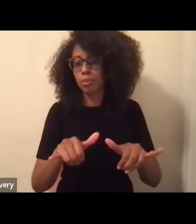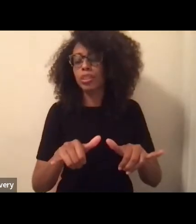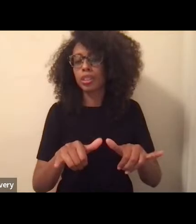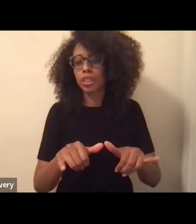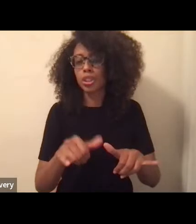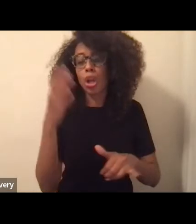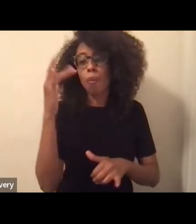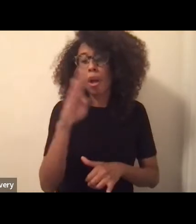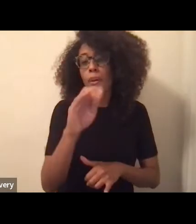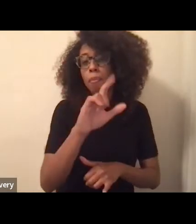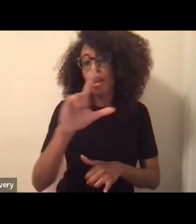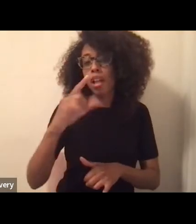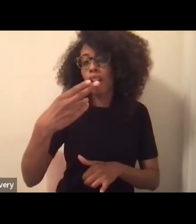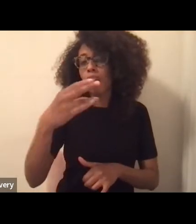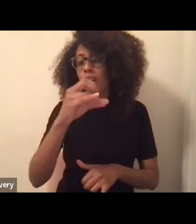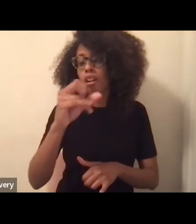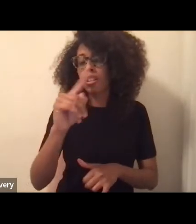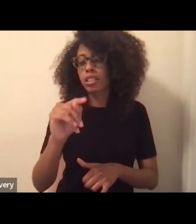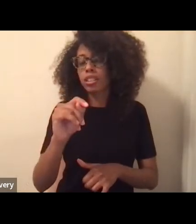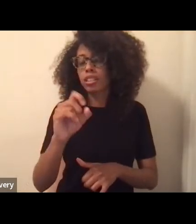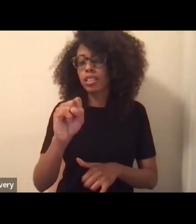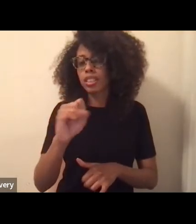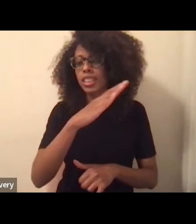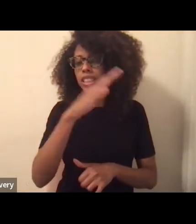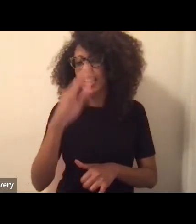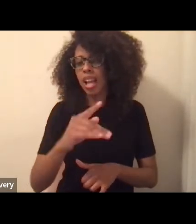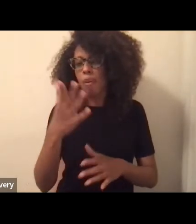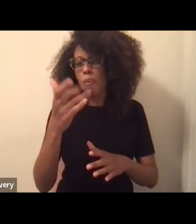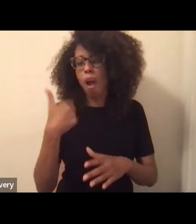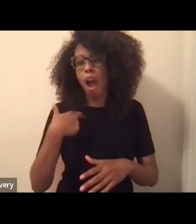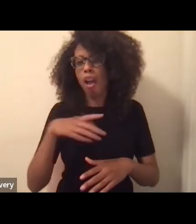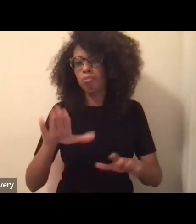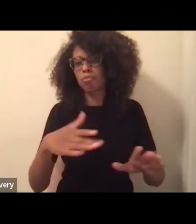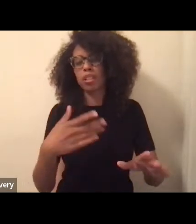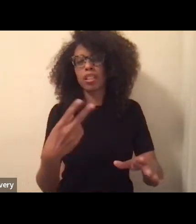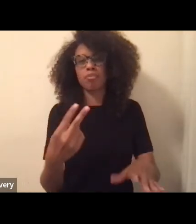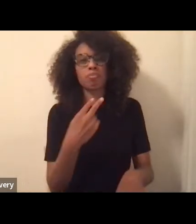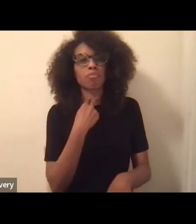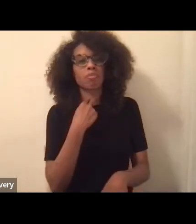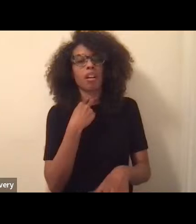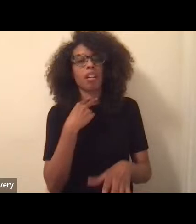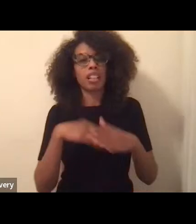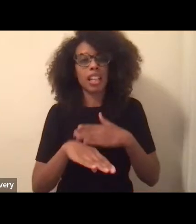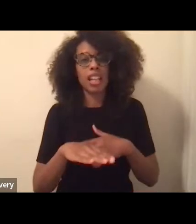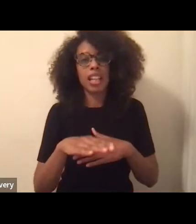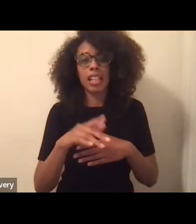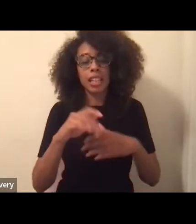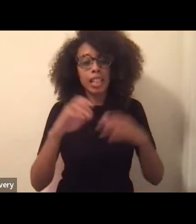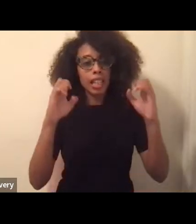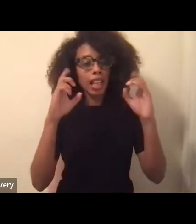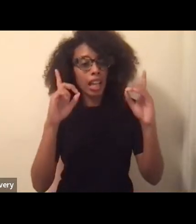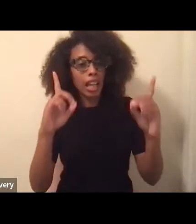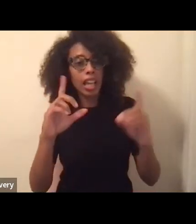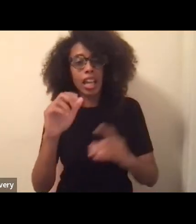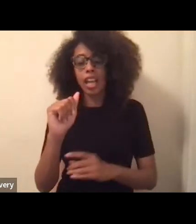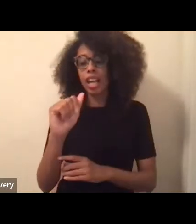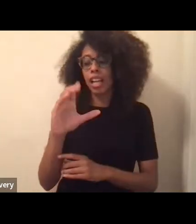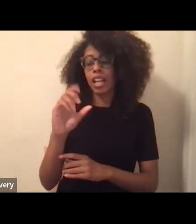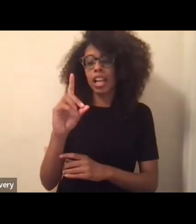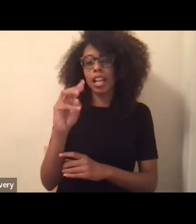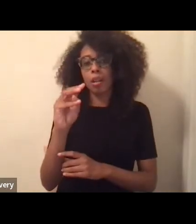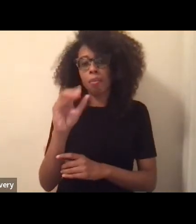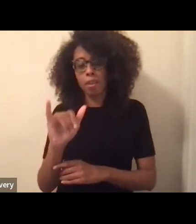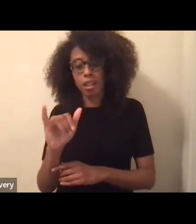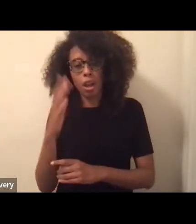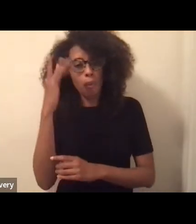she never wanted to be confined to the academy, why she was afraid and angry at the tenure system, right?